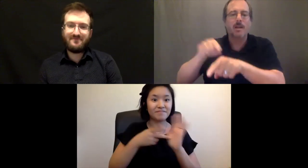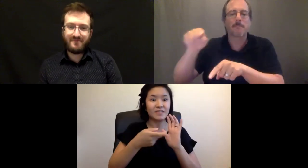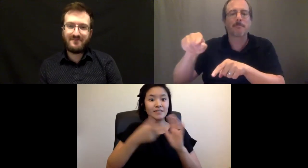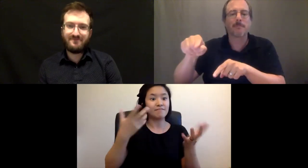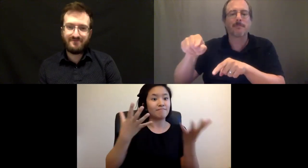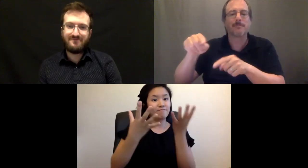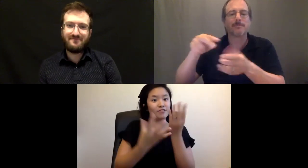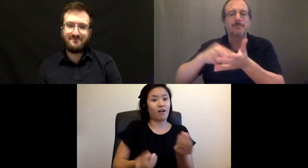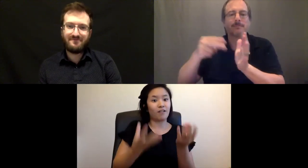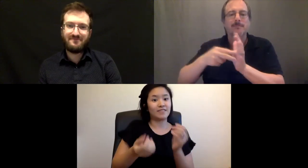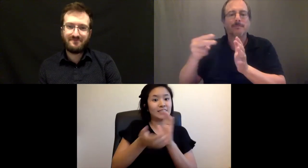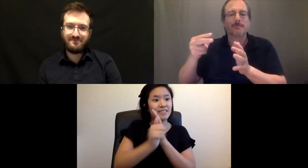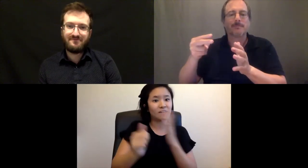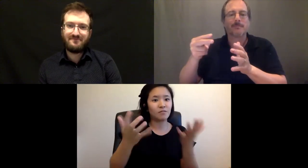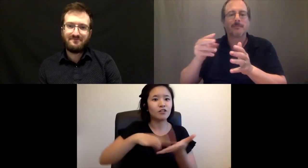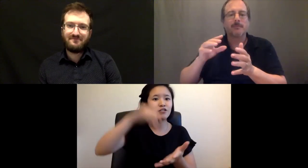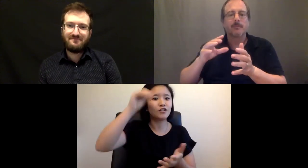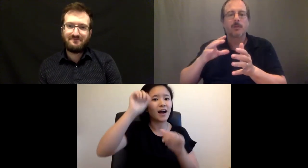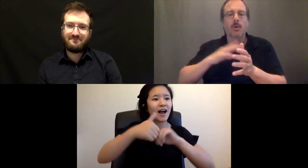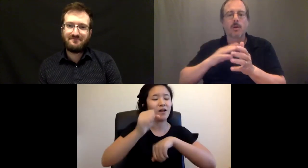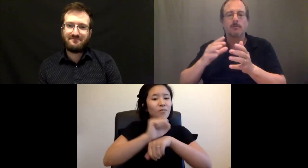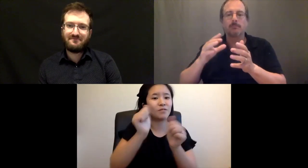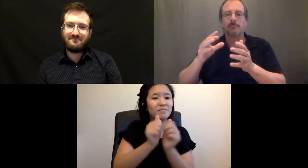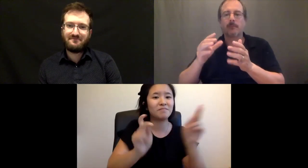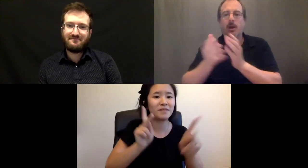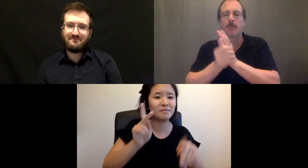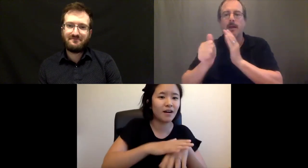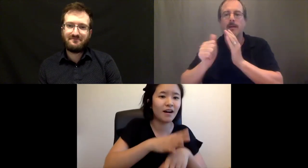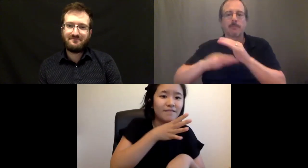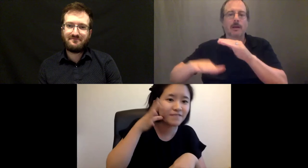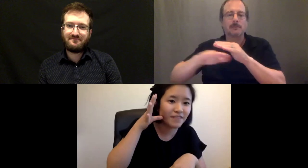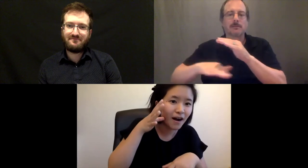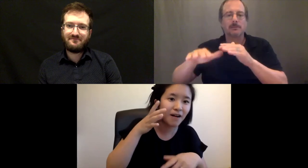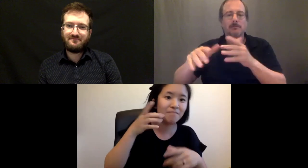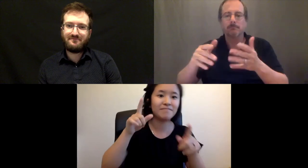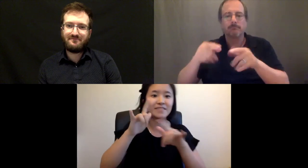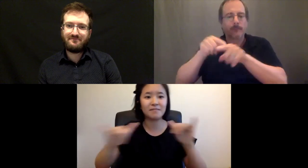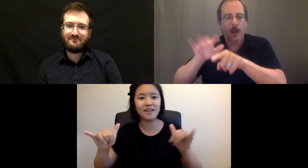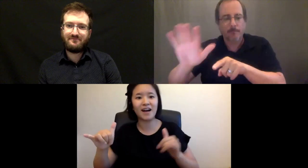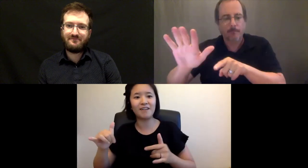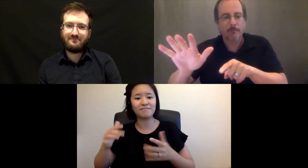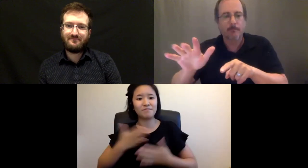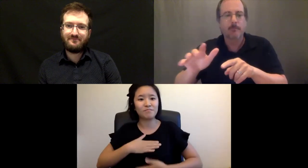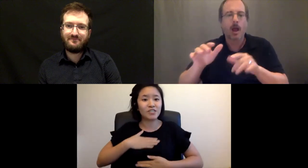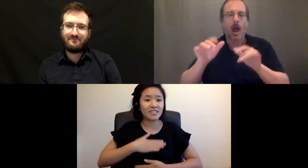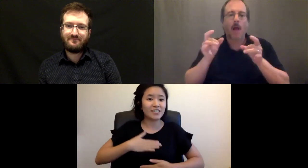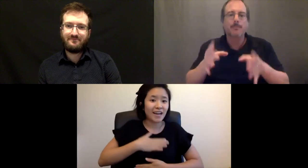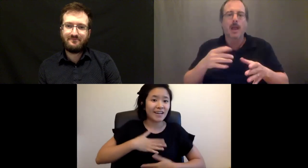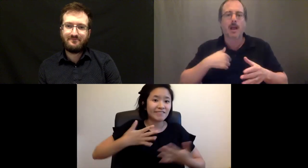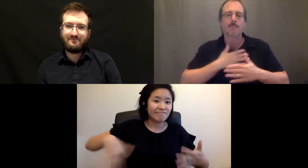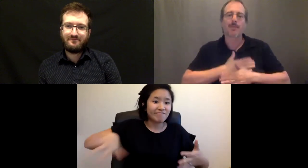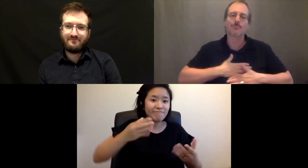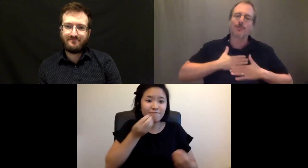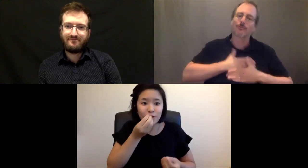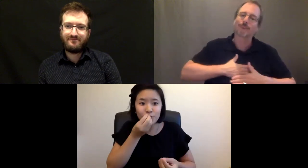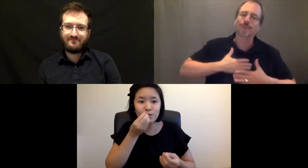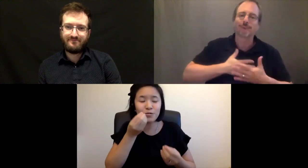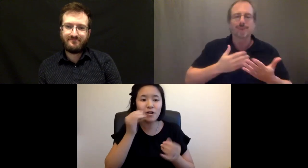and work in agriculture and learn those soft skills on how to work with individuals on a farm. It's